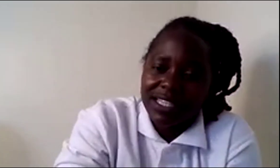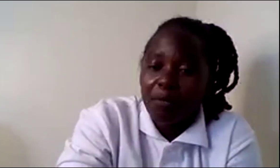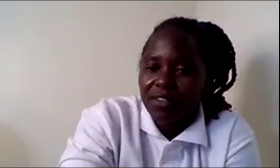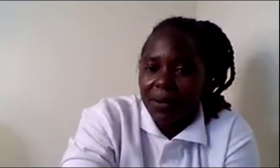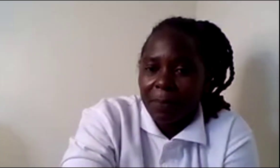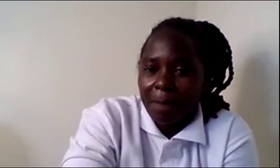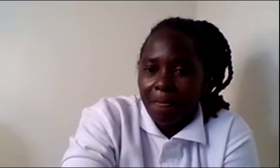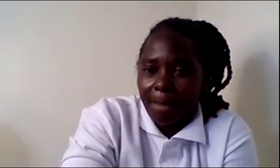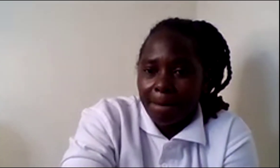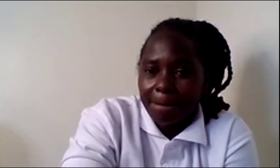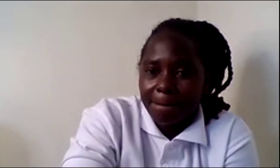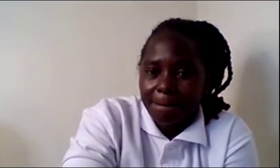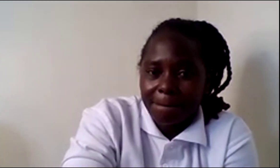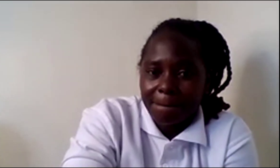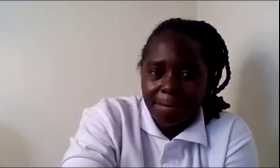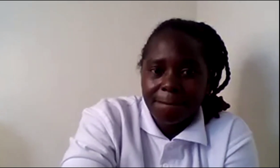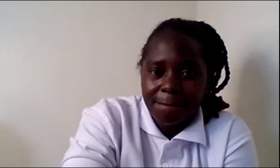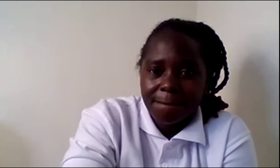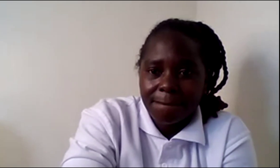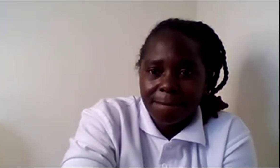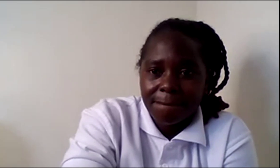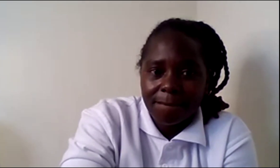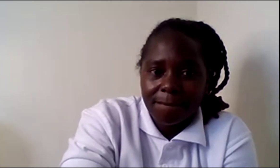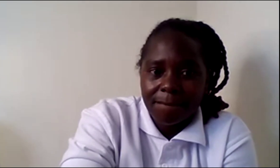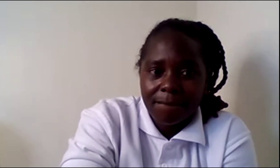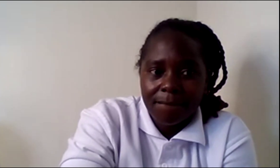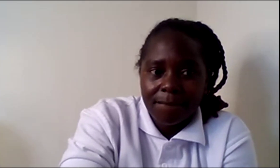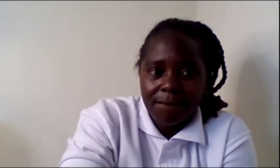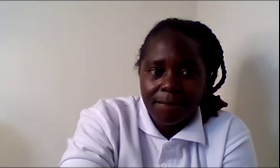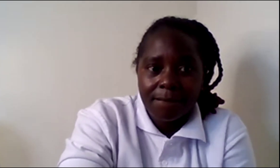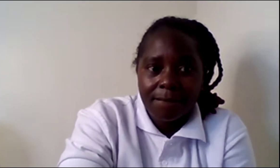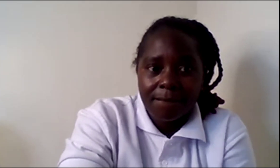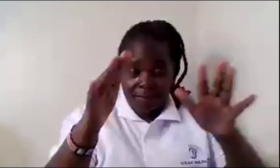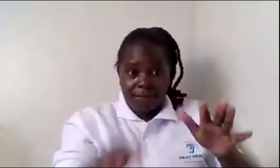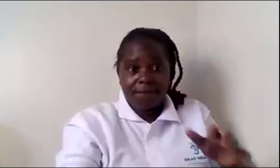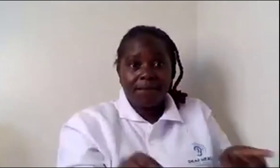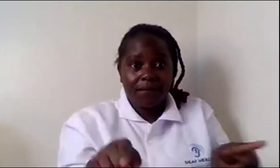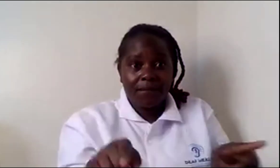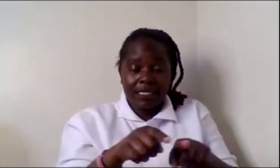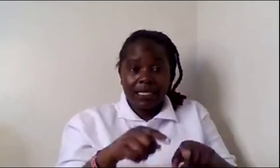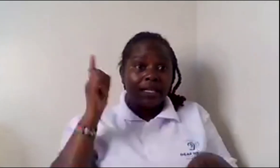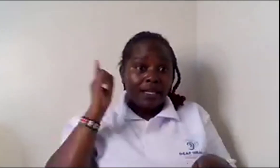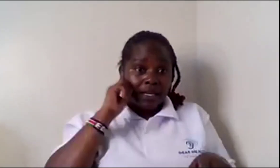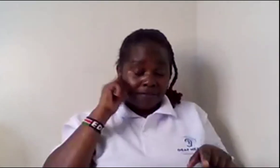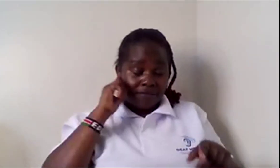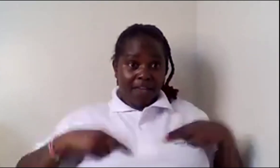them. That's okay. Also, as part of the DeafHealth organizers, thank you so much, Lensa, for bringing it